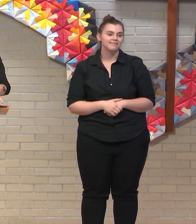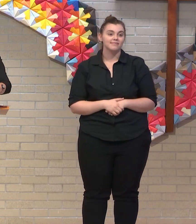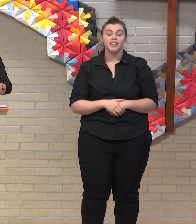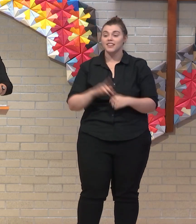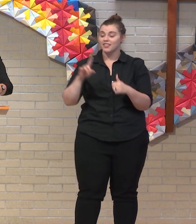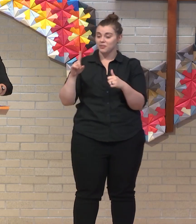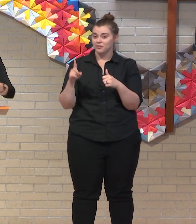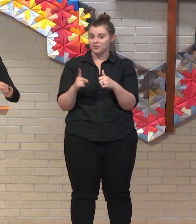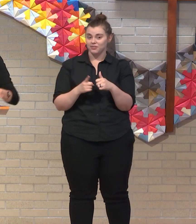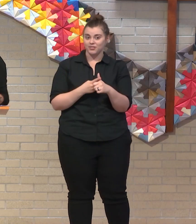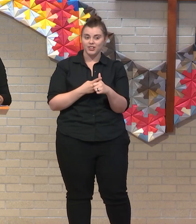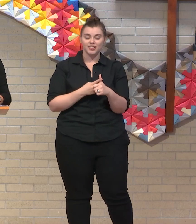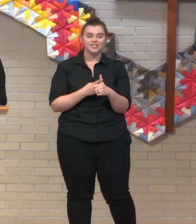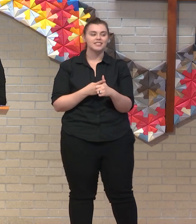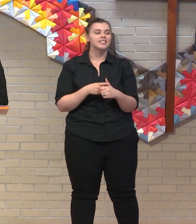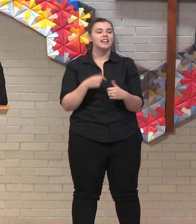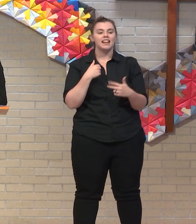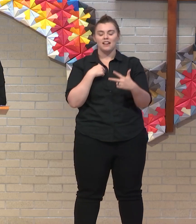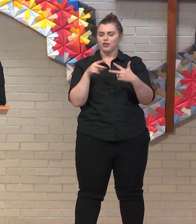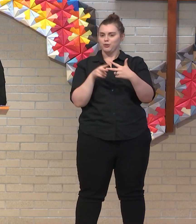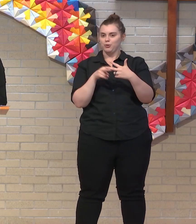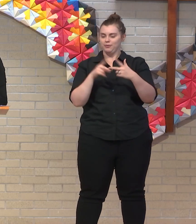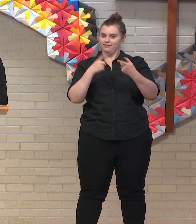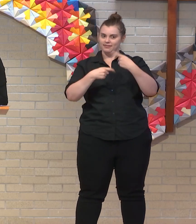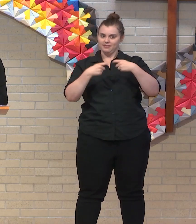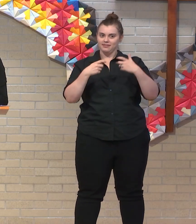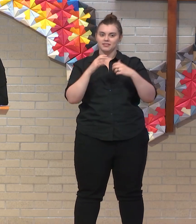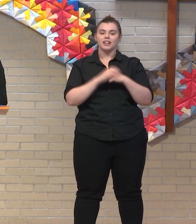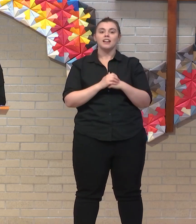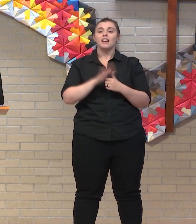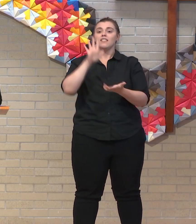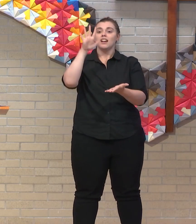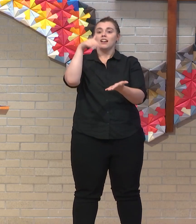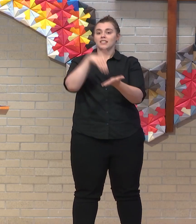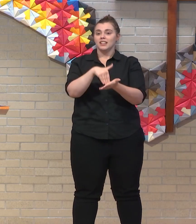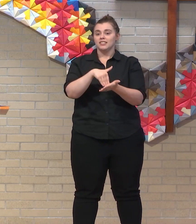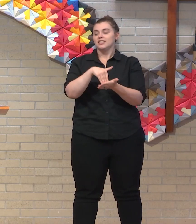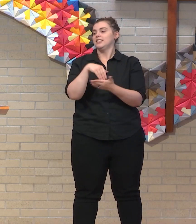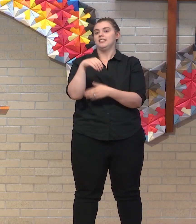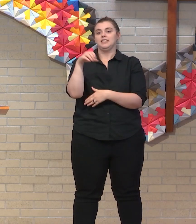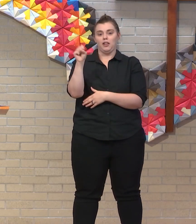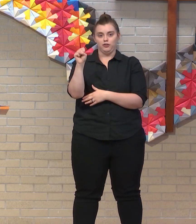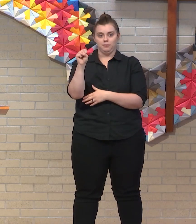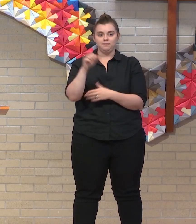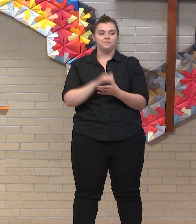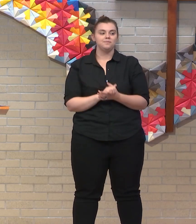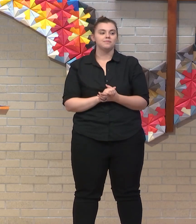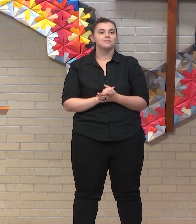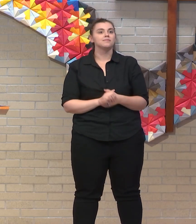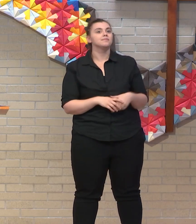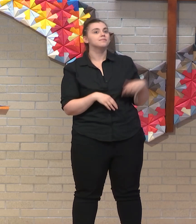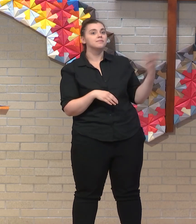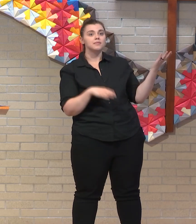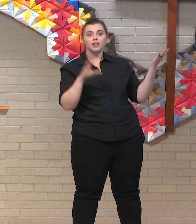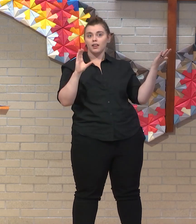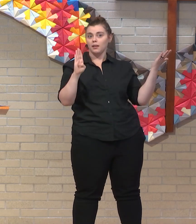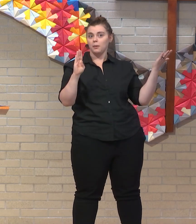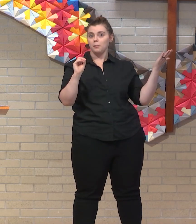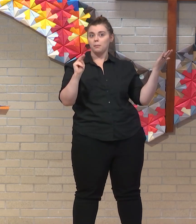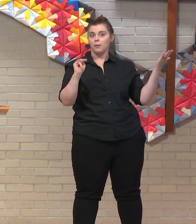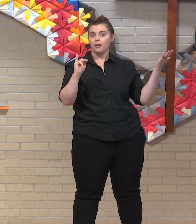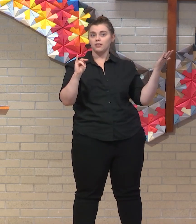The first of 2 runners-up, who will receive a $5,000 scholarship, is Bongiwe